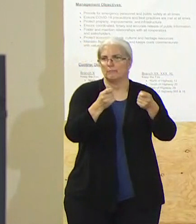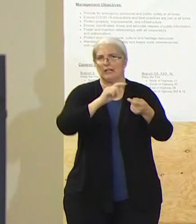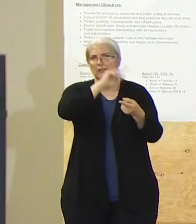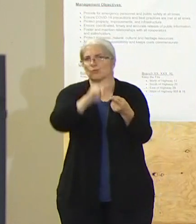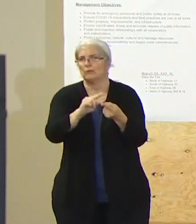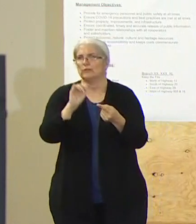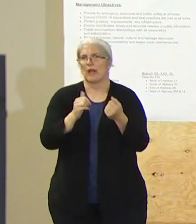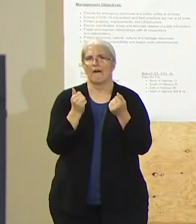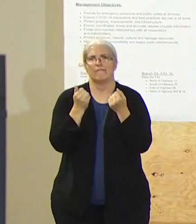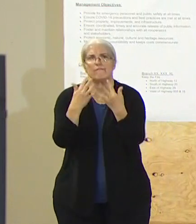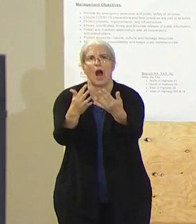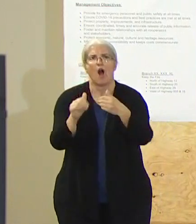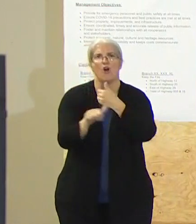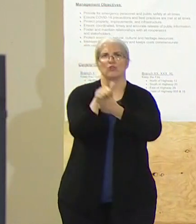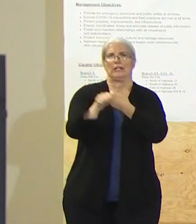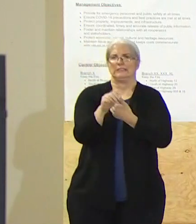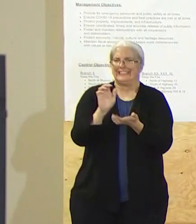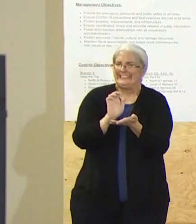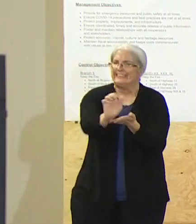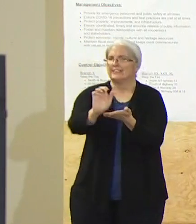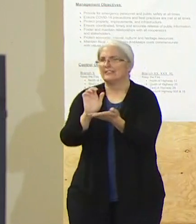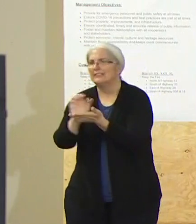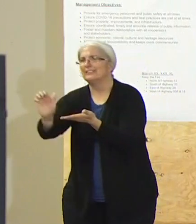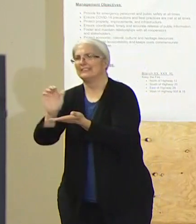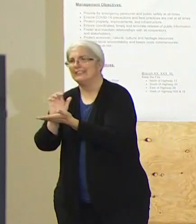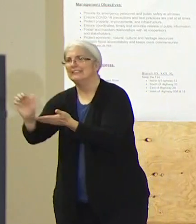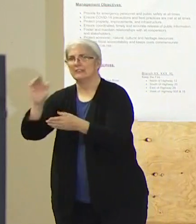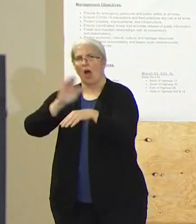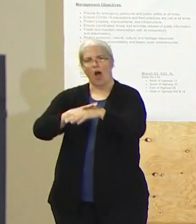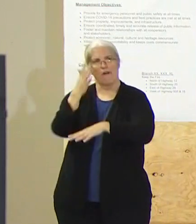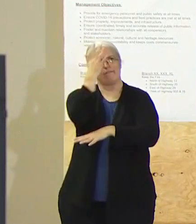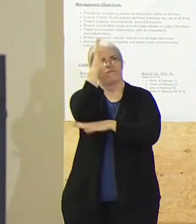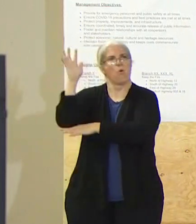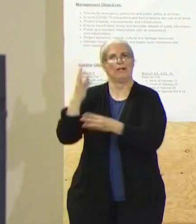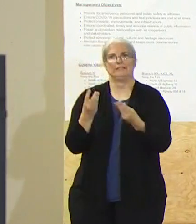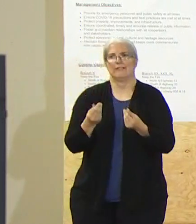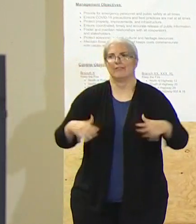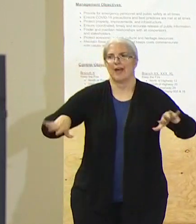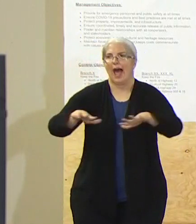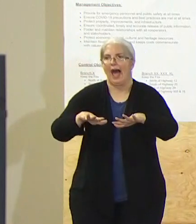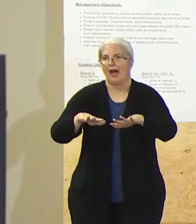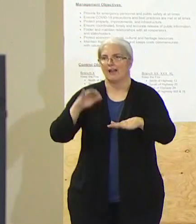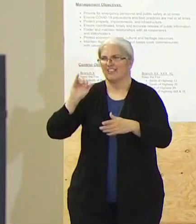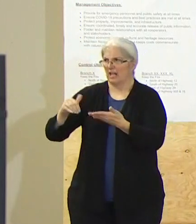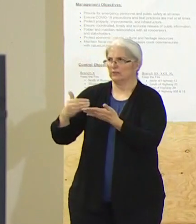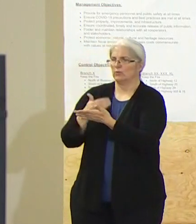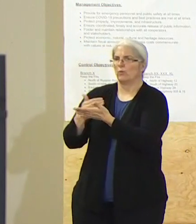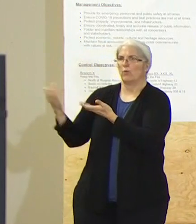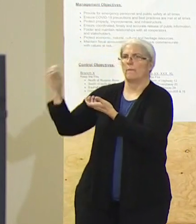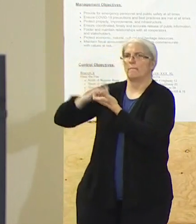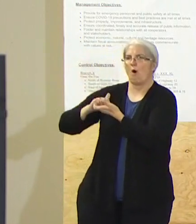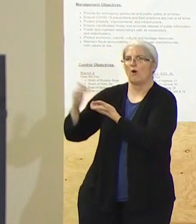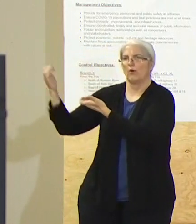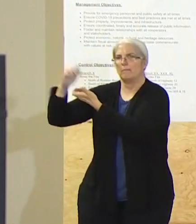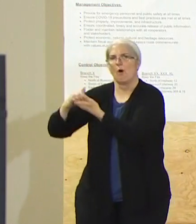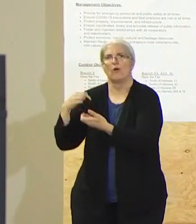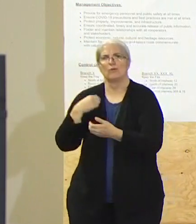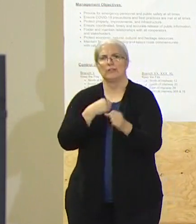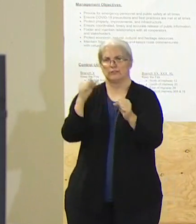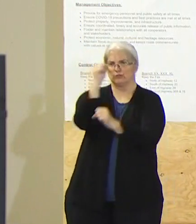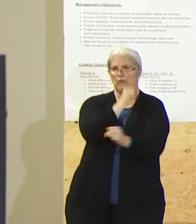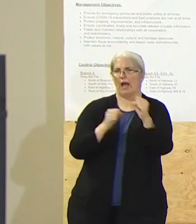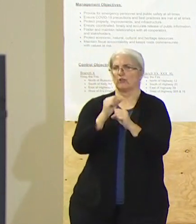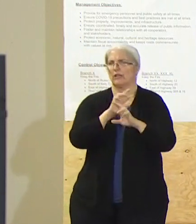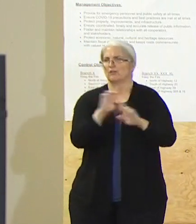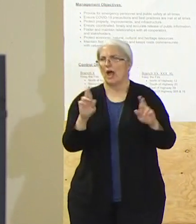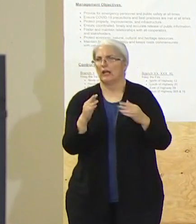federal forest property. And so new partnerships, new strategies, being proactive, not just reactive, meeting this